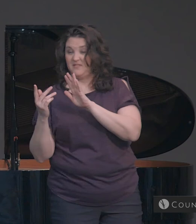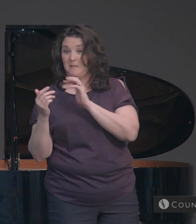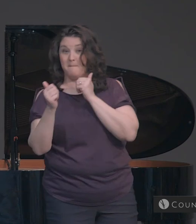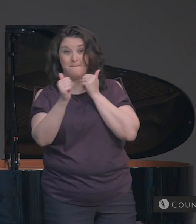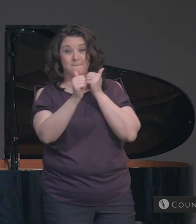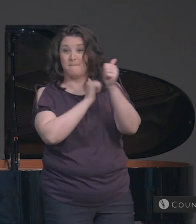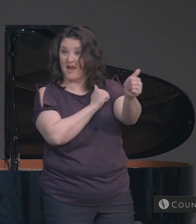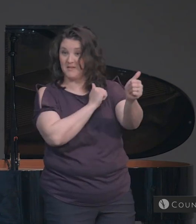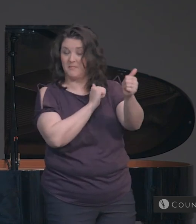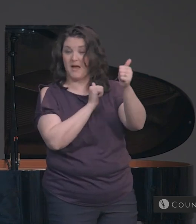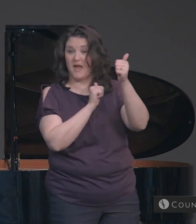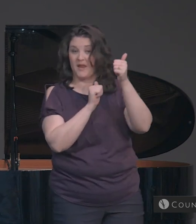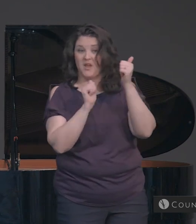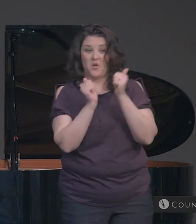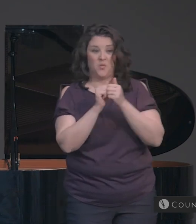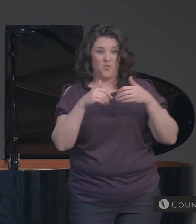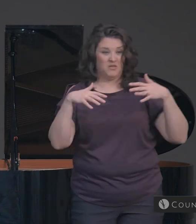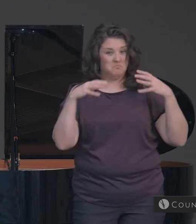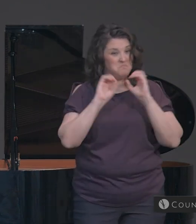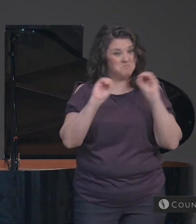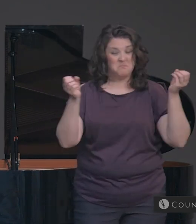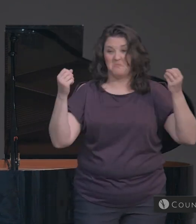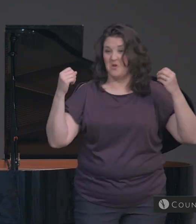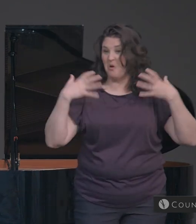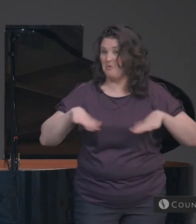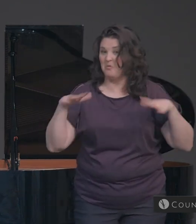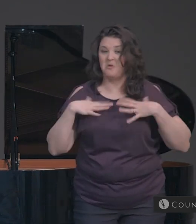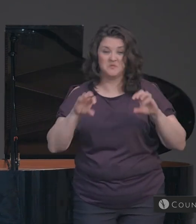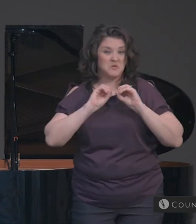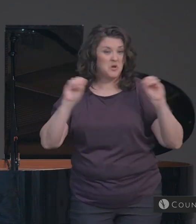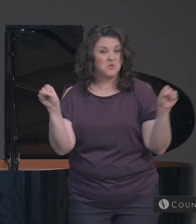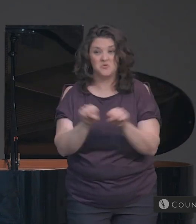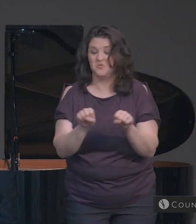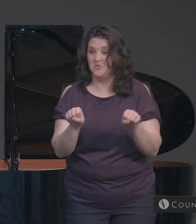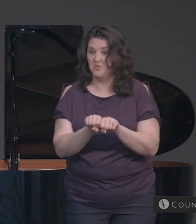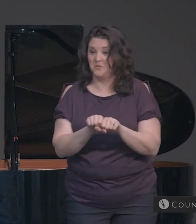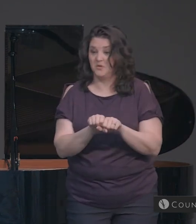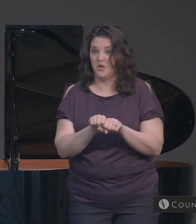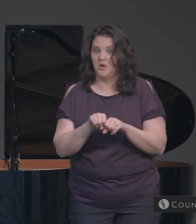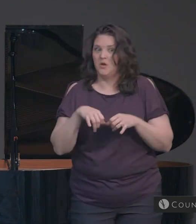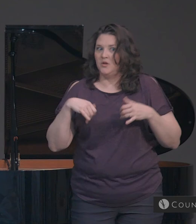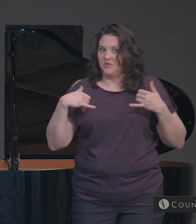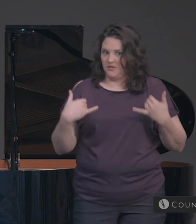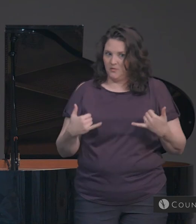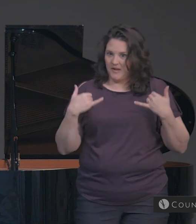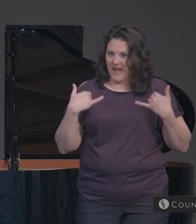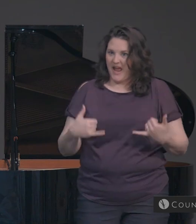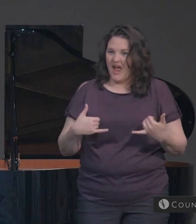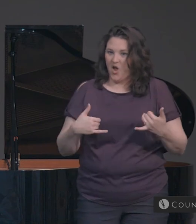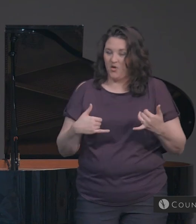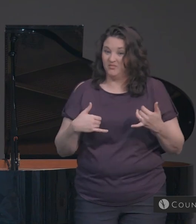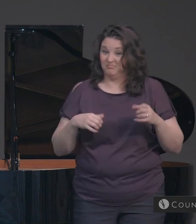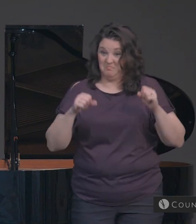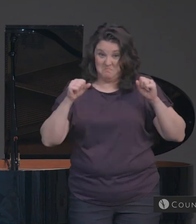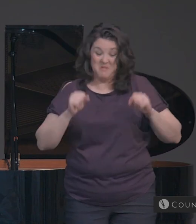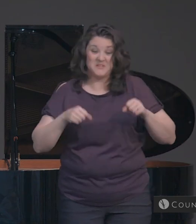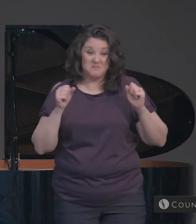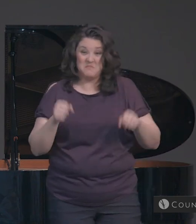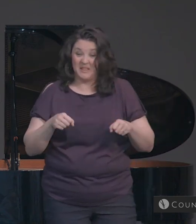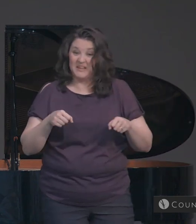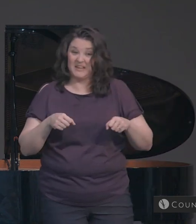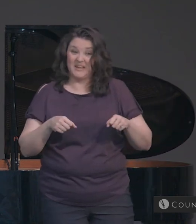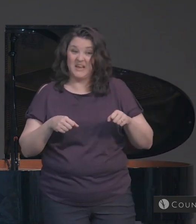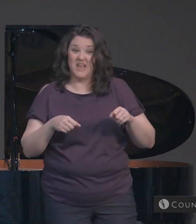nakedness and shame. You see, exactly what was going to potentially happen to them is what they're being